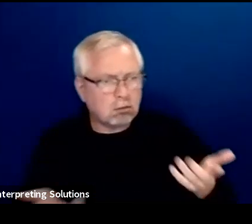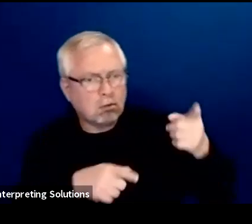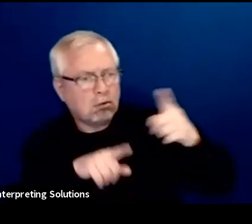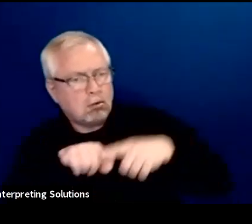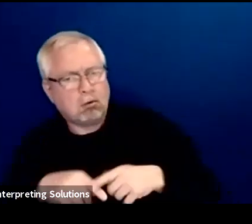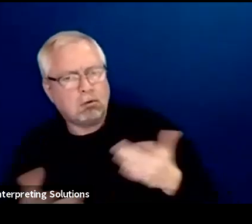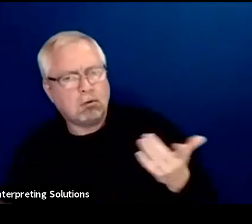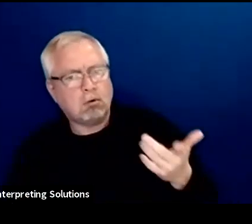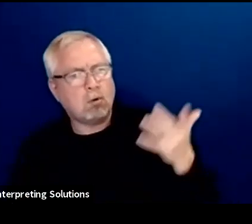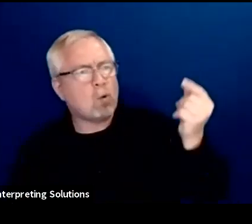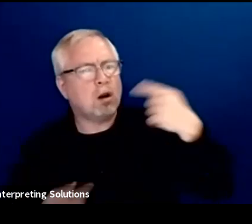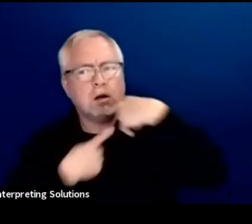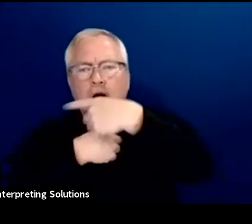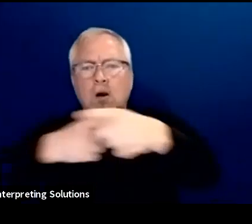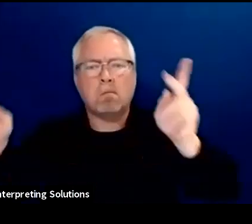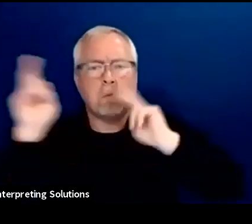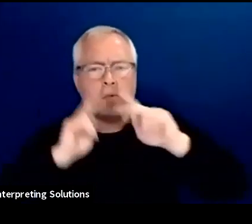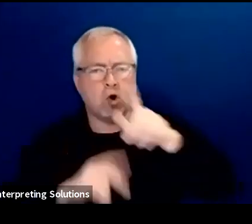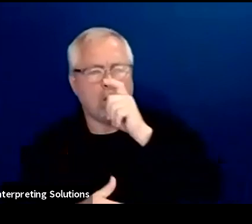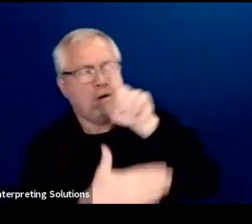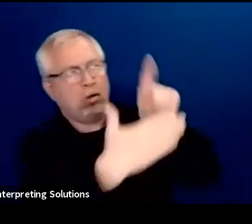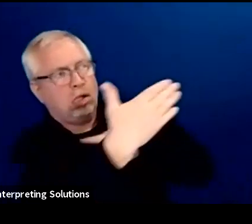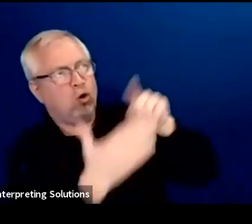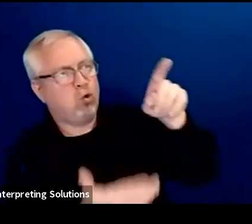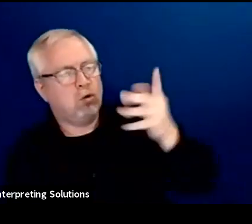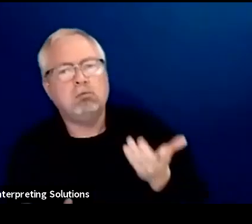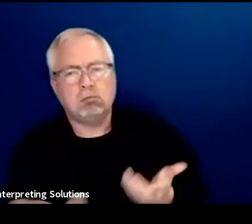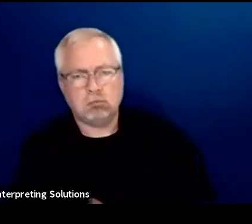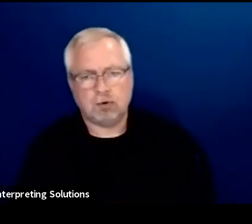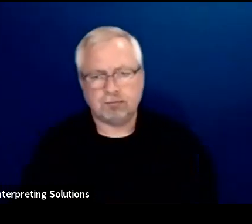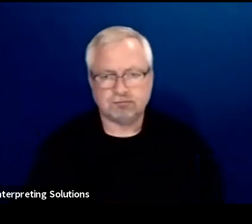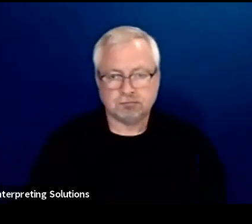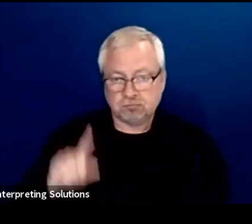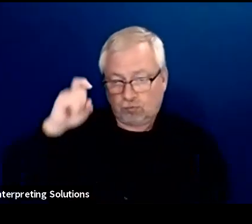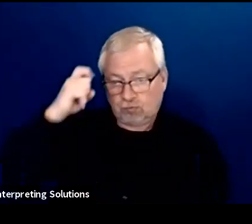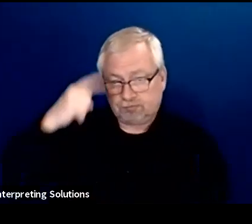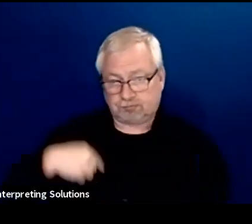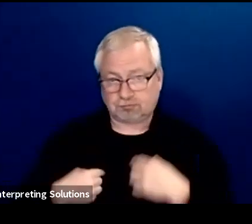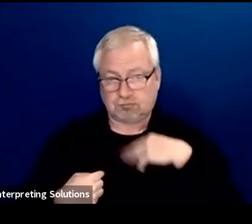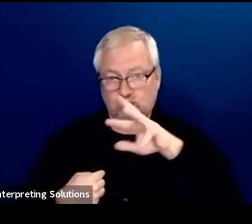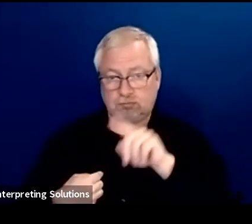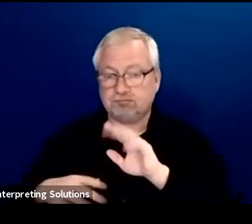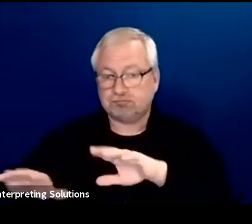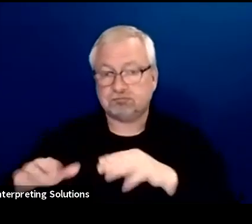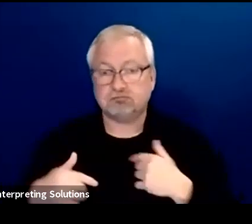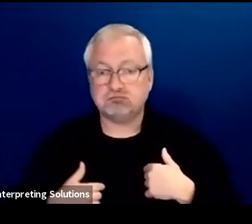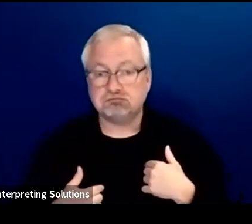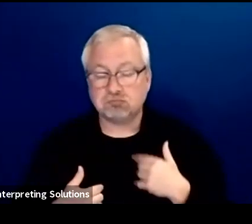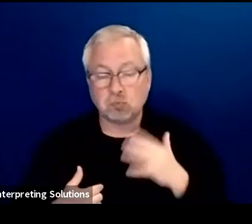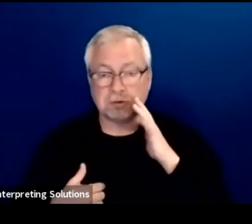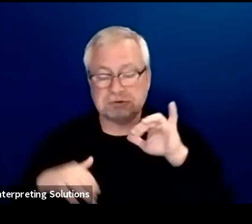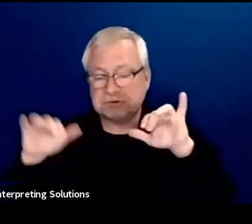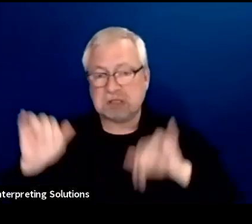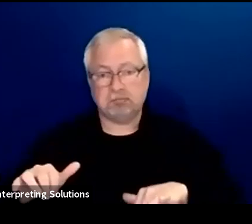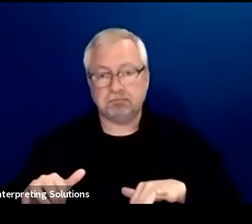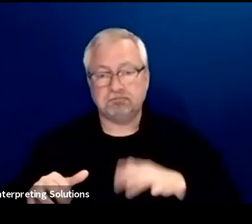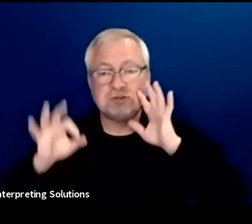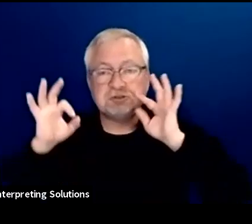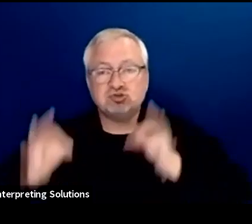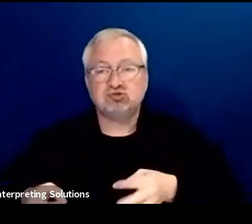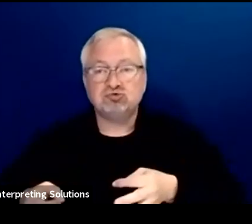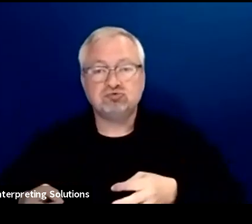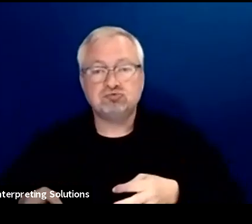that concern? We would make the same decisions anyway. It's where the rest of the country's come to. It's where even the Trump administration has ended up. We